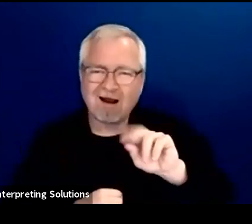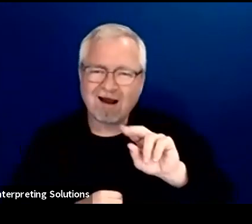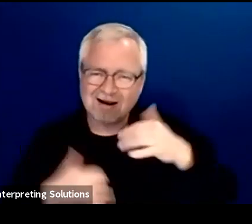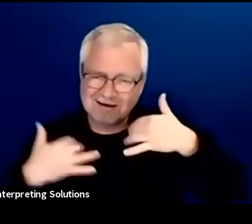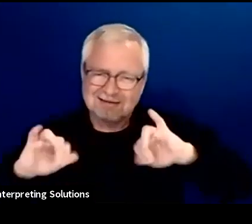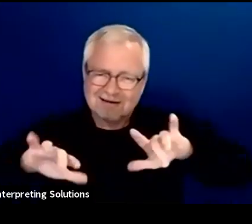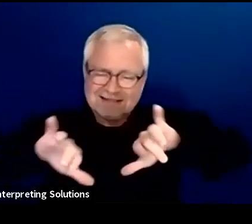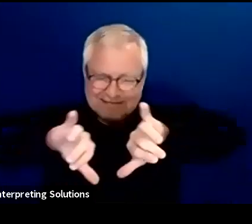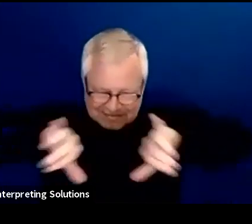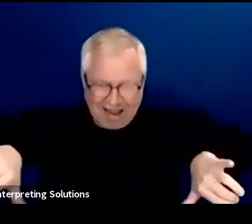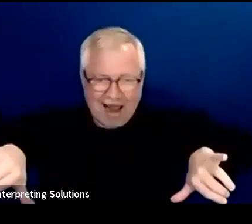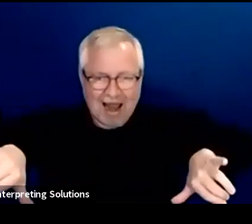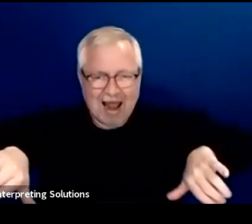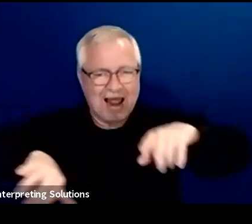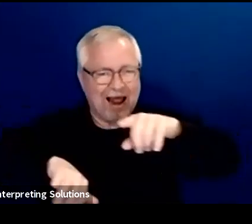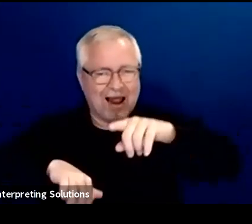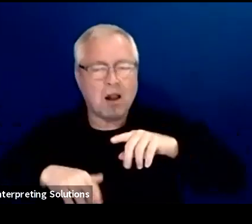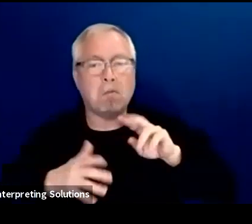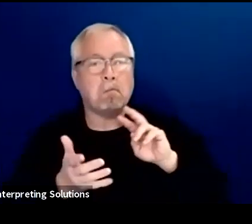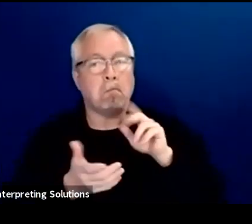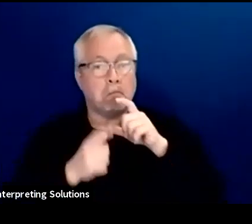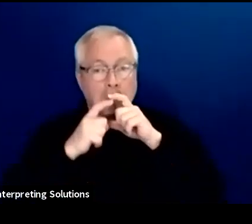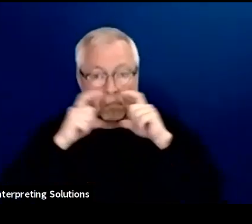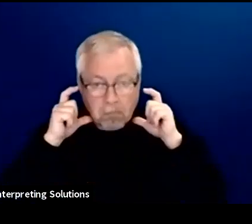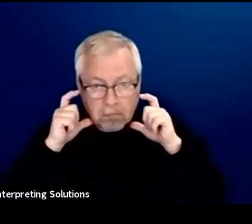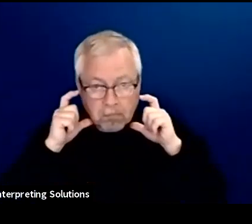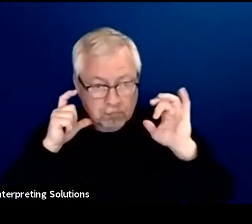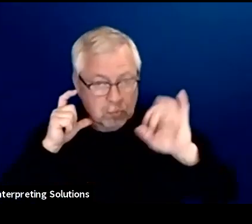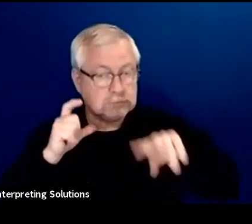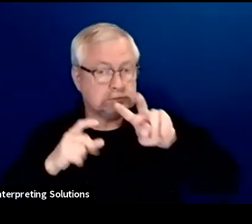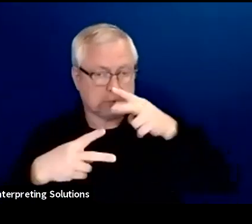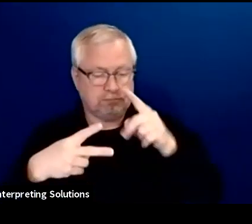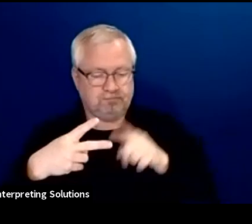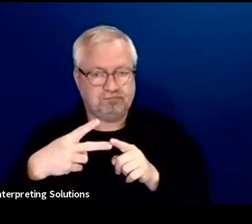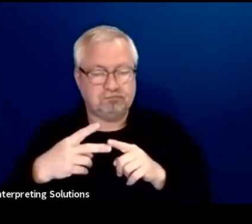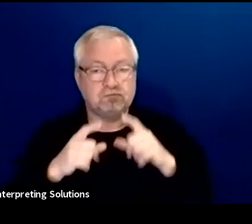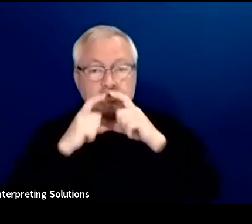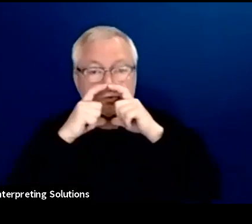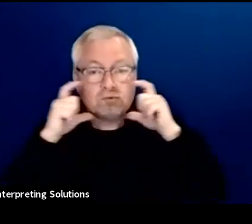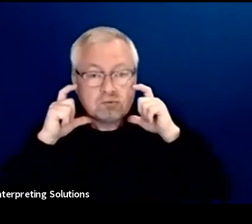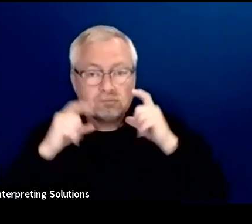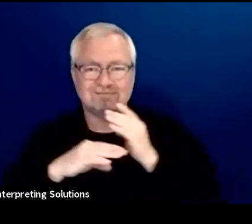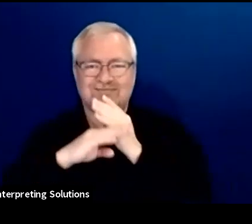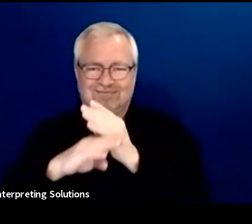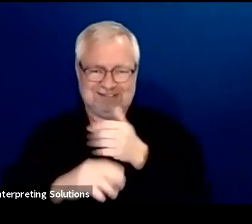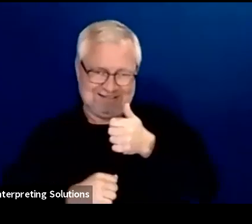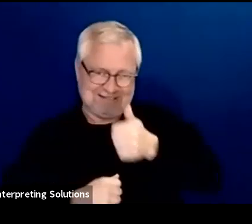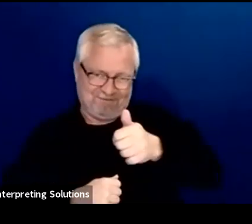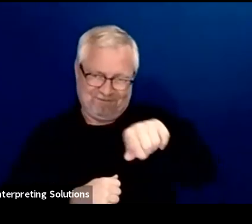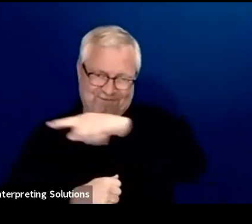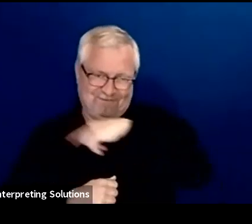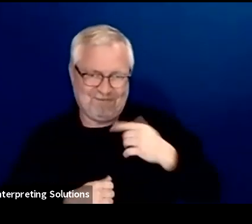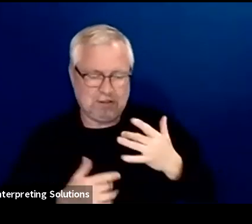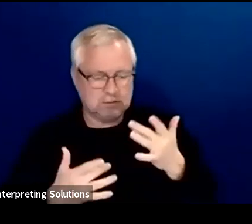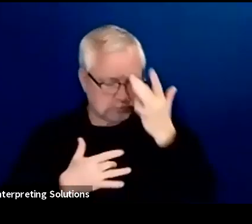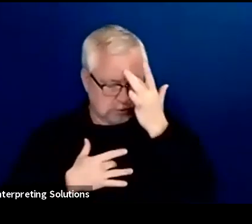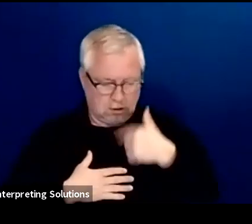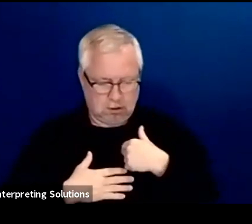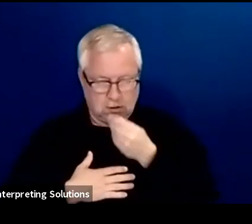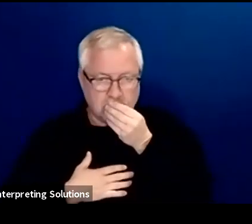Secondly, masks can help with preventing your germs from infecting others, especially in situations where you might be shedding the virus